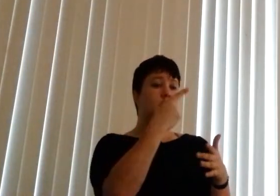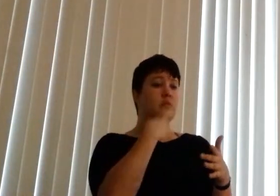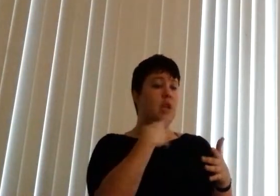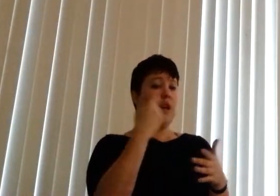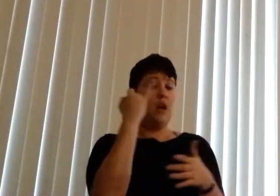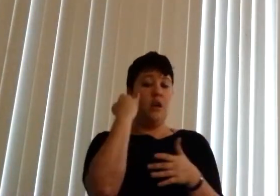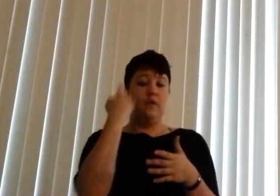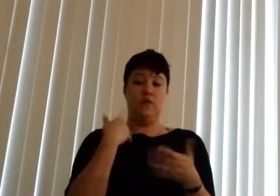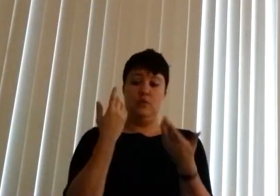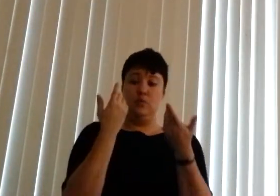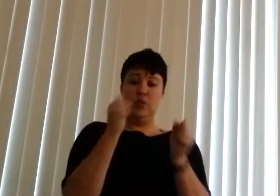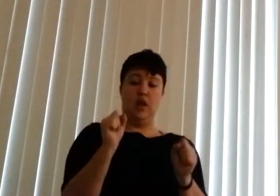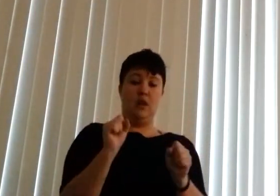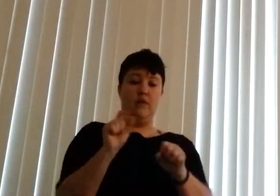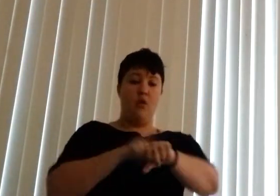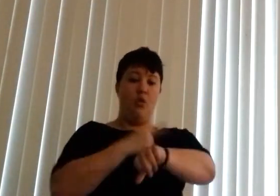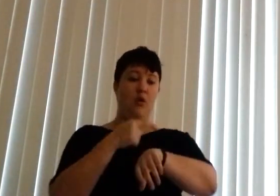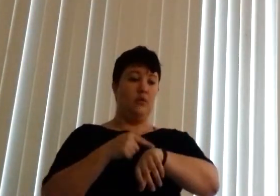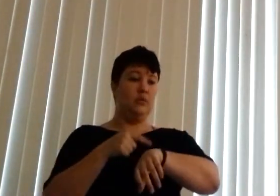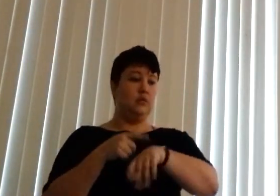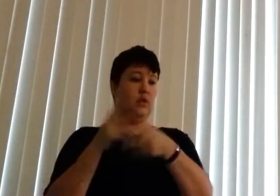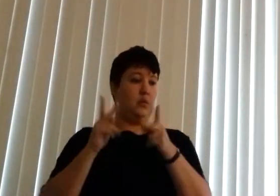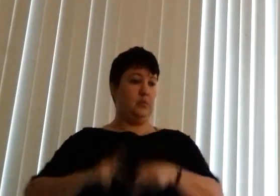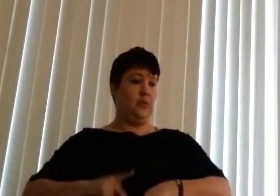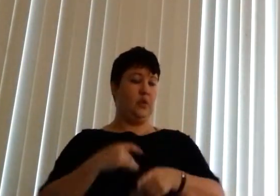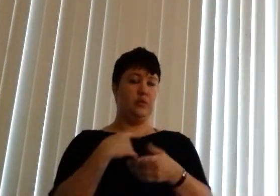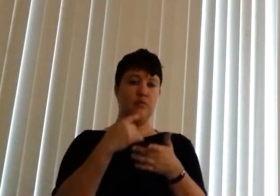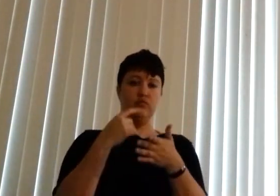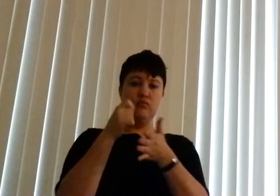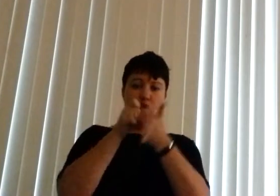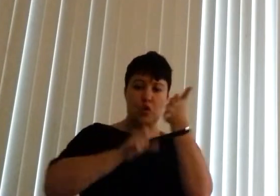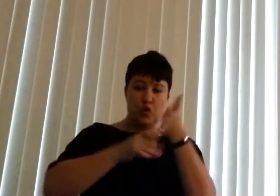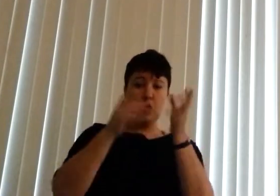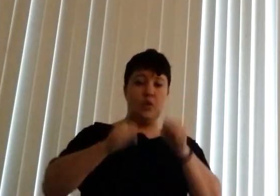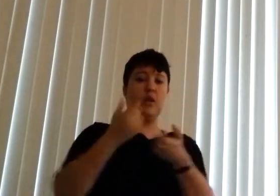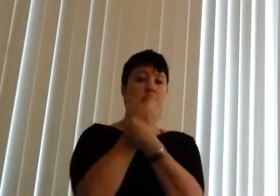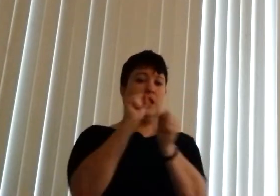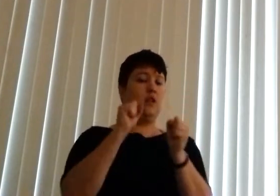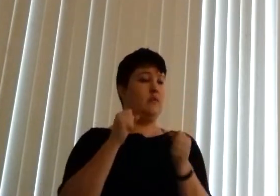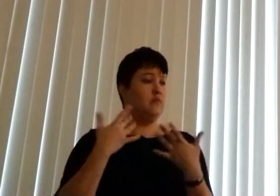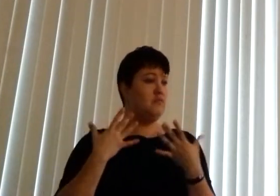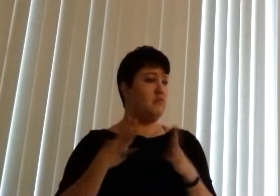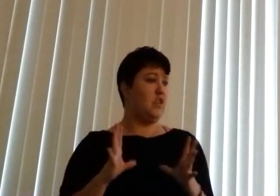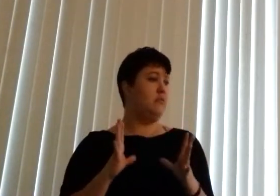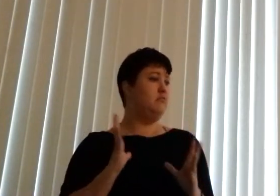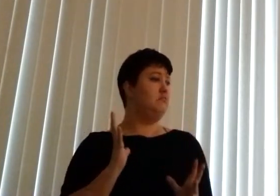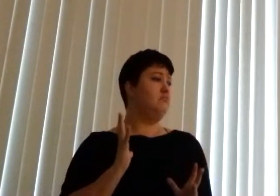who will live longer is consistent with giving appropriate respect and concern for both.